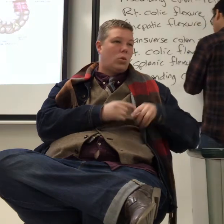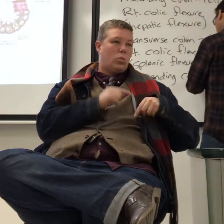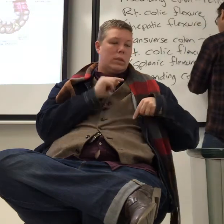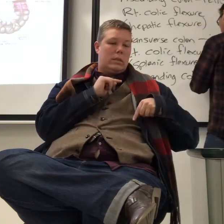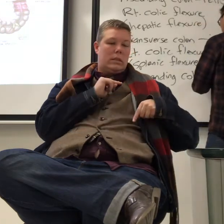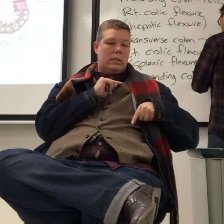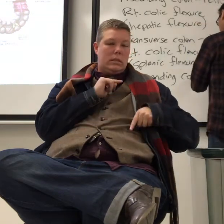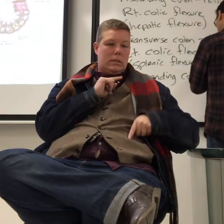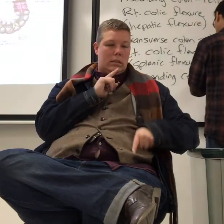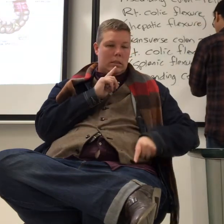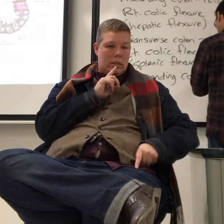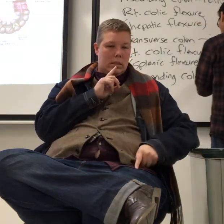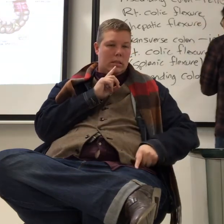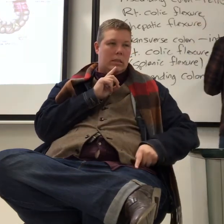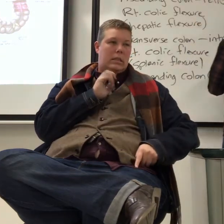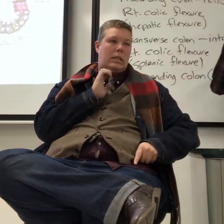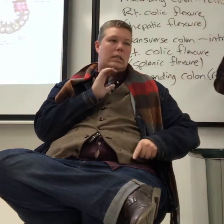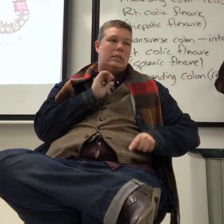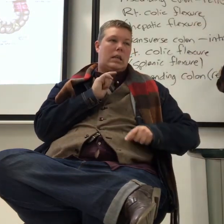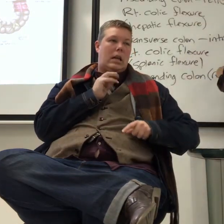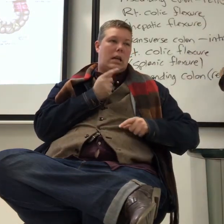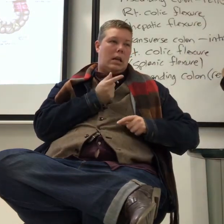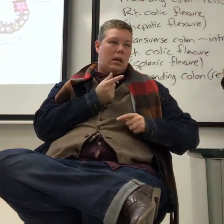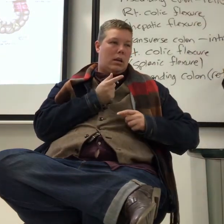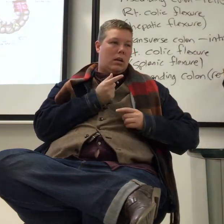Now the descending colon is